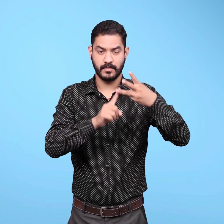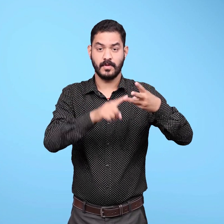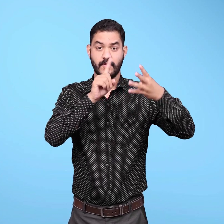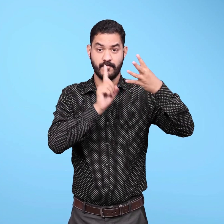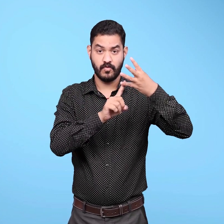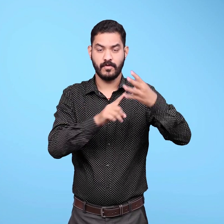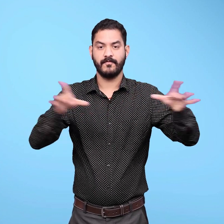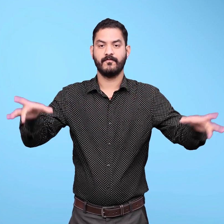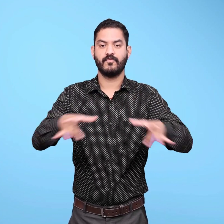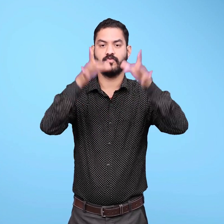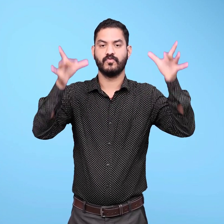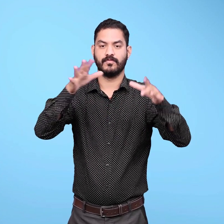4. Forested area.